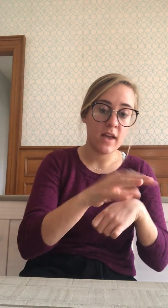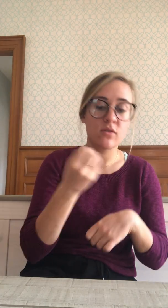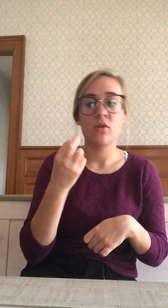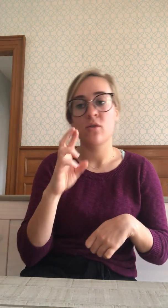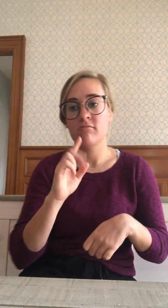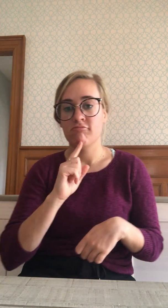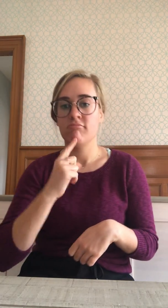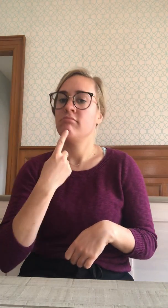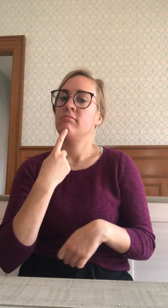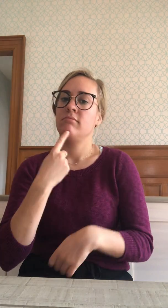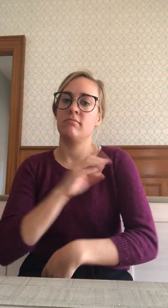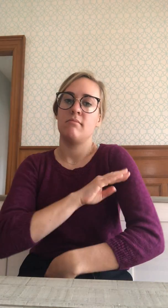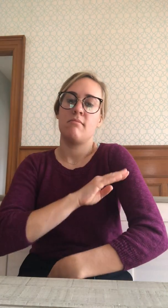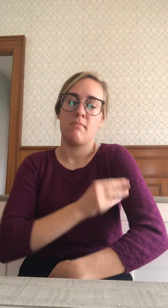hypoplasia.